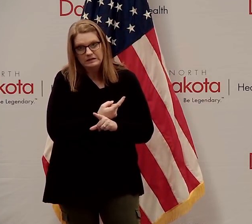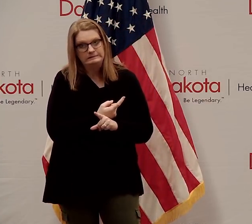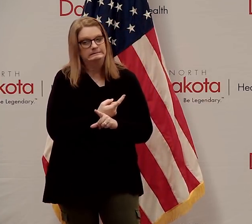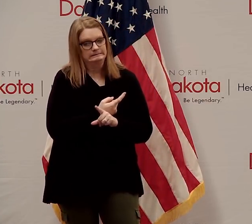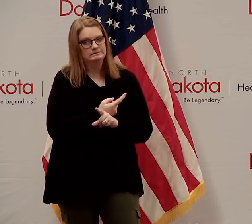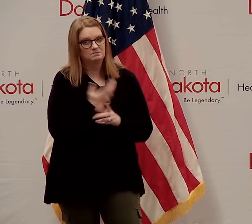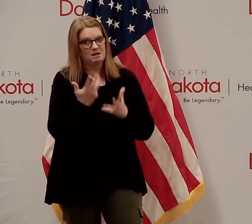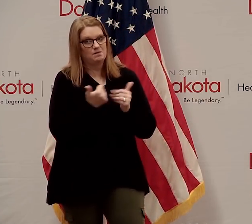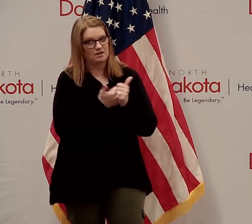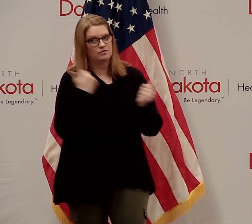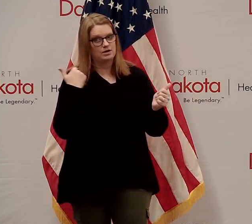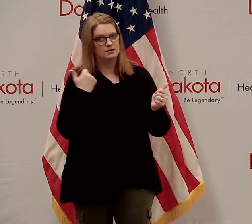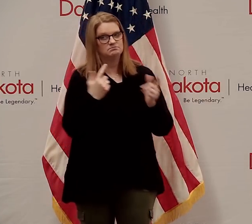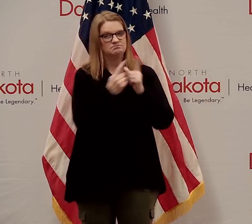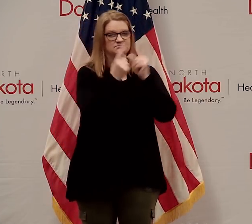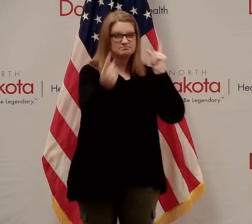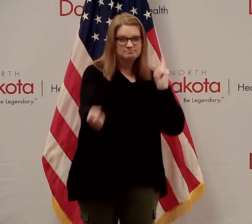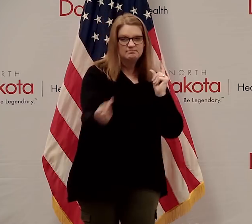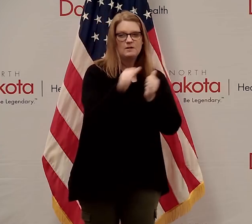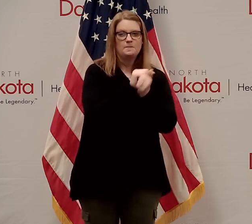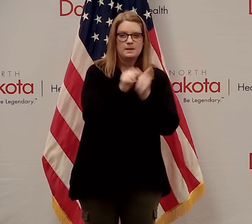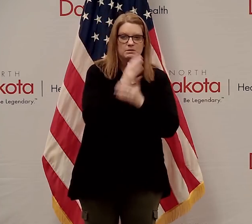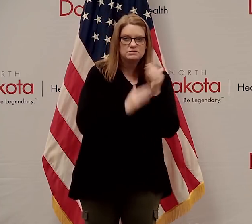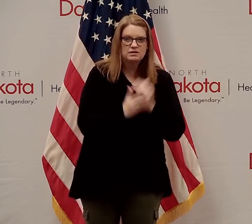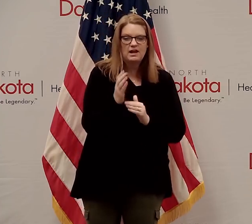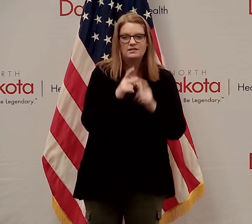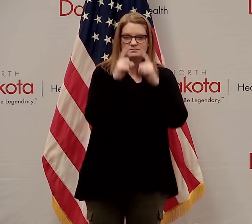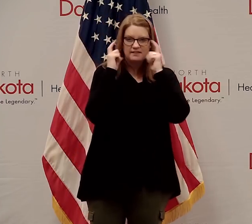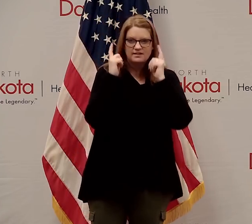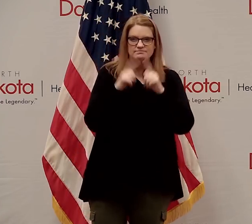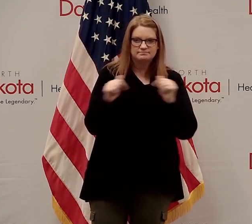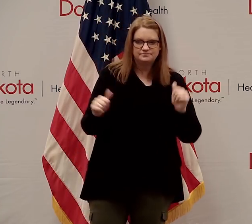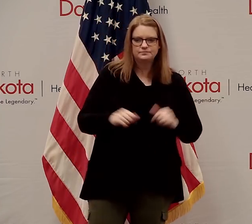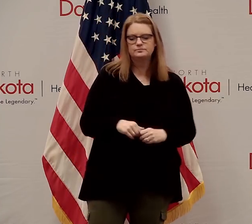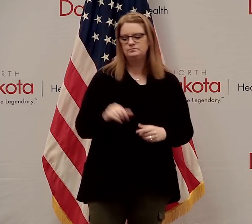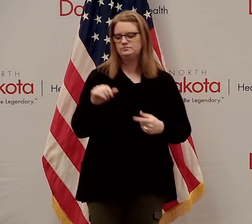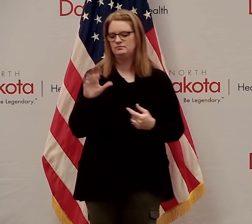be the best way to have it happen. Quick update on contact tracing.